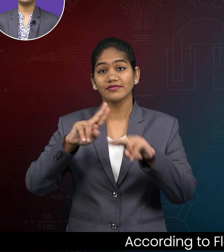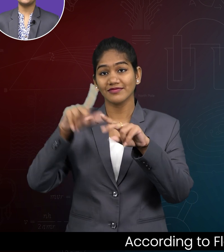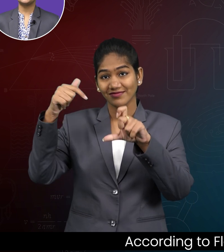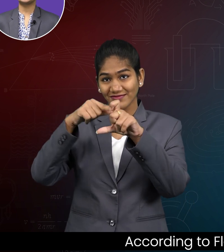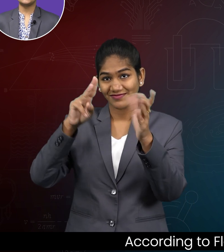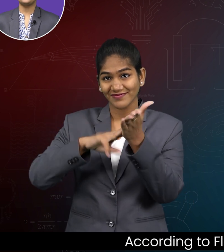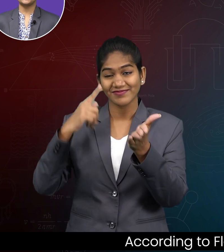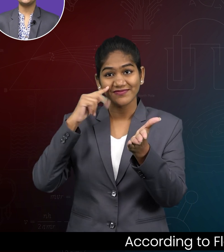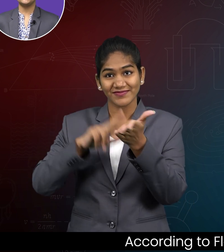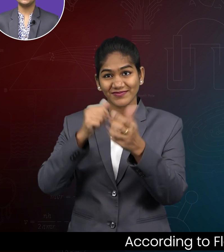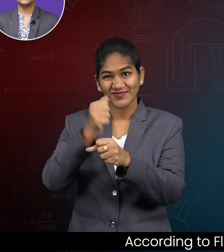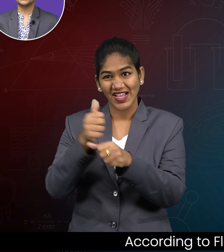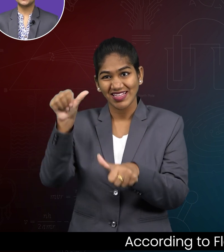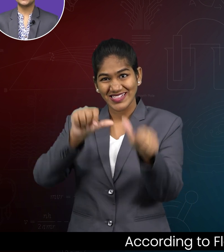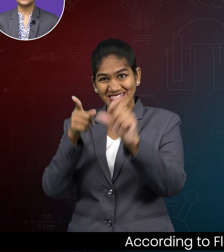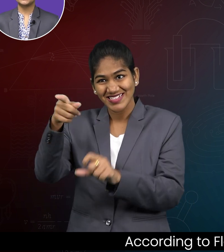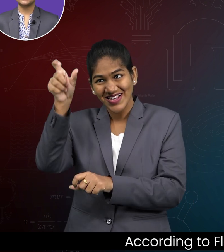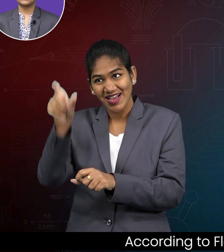According to Fleming's left-hand rule,